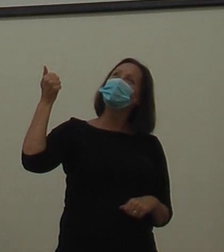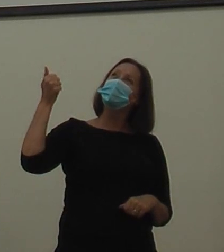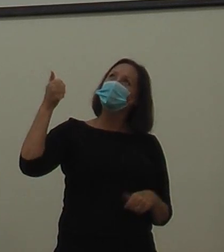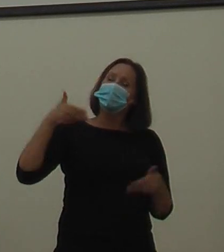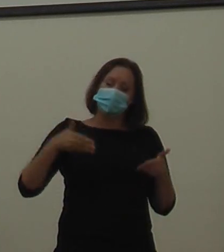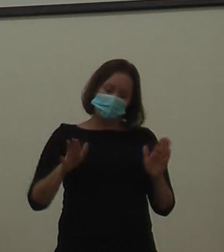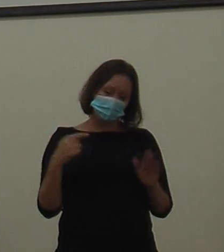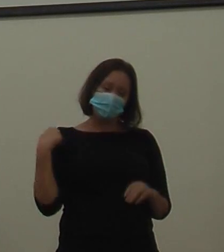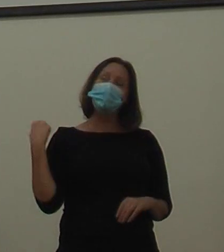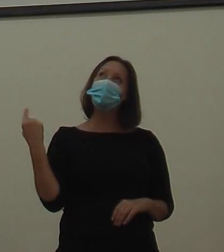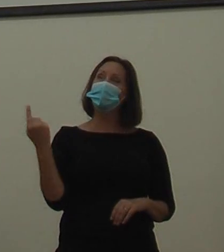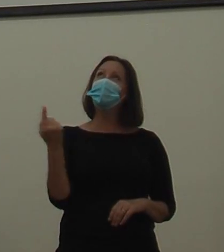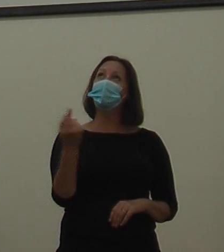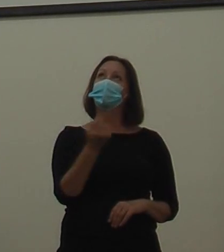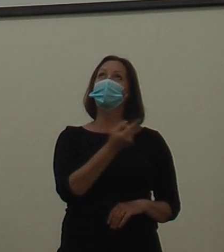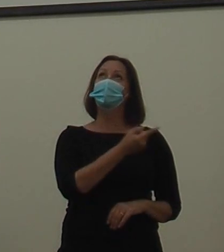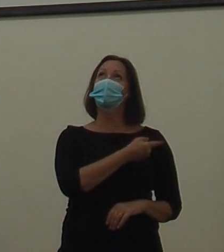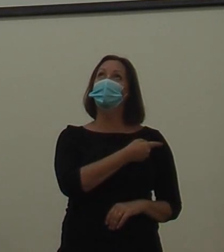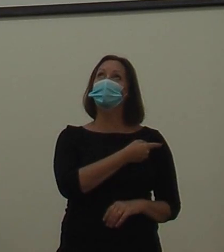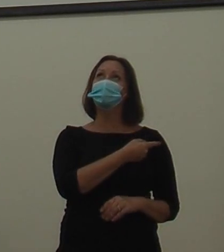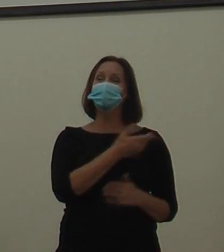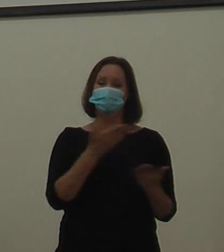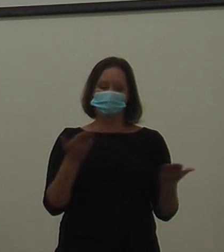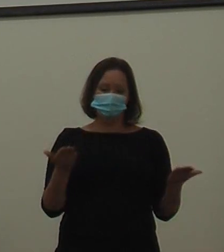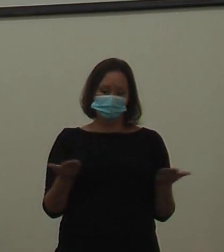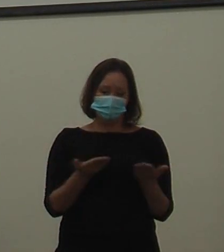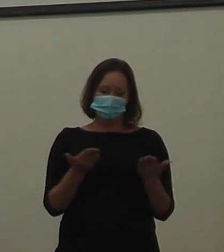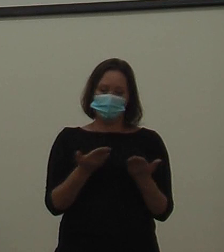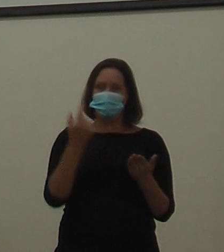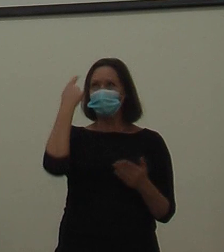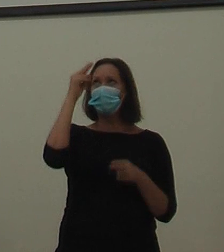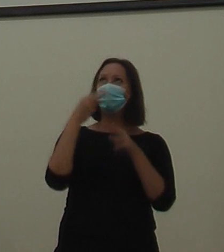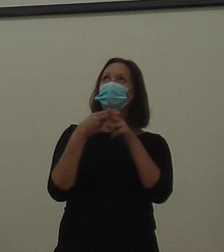to be here just for a season.